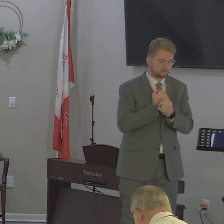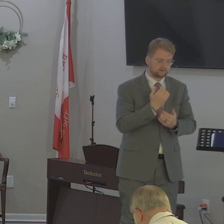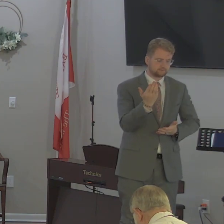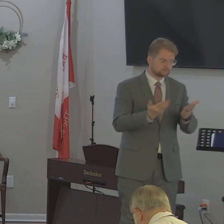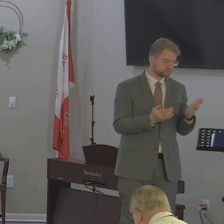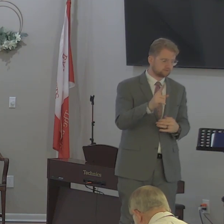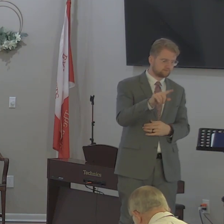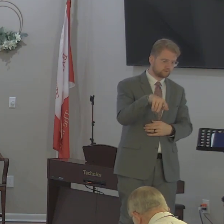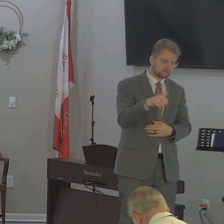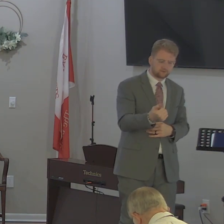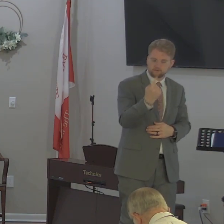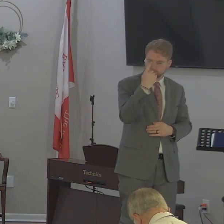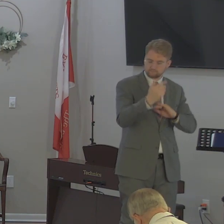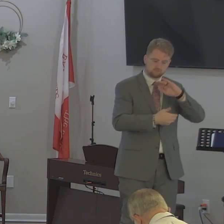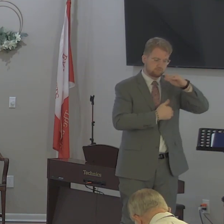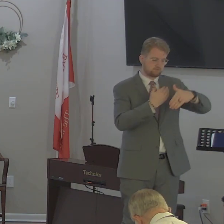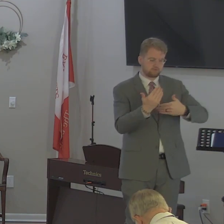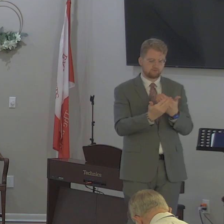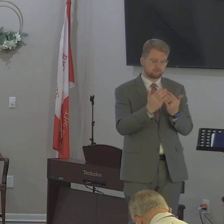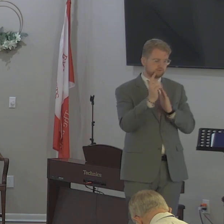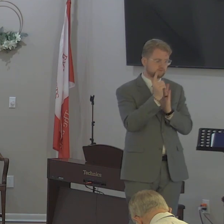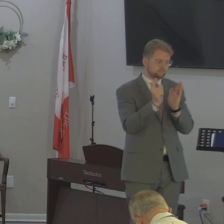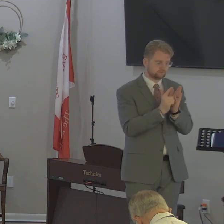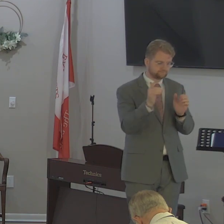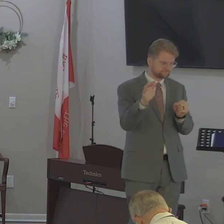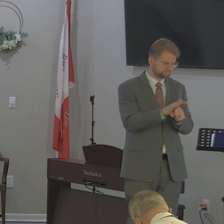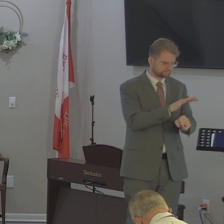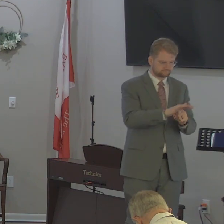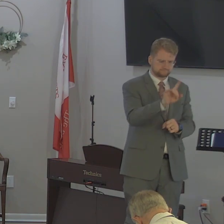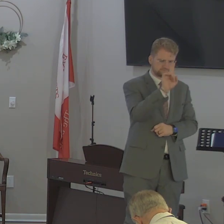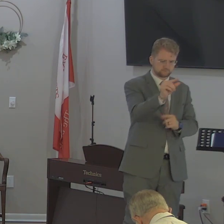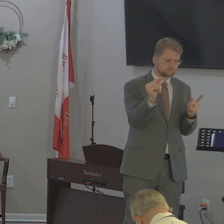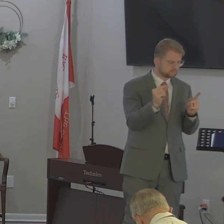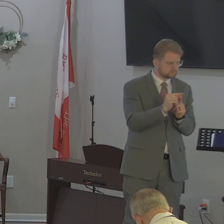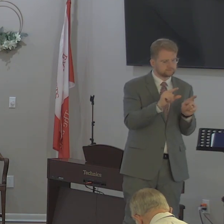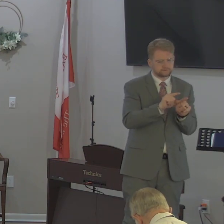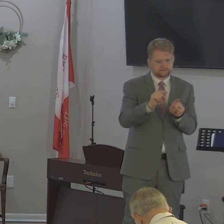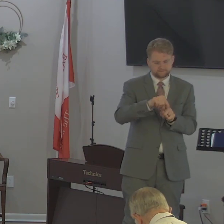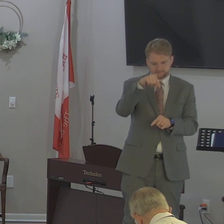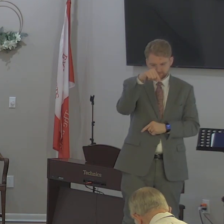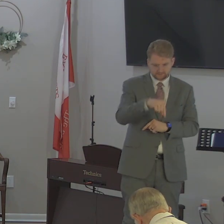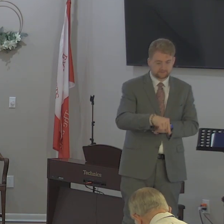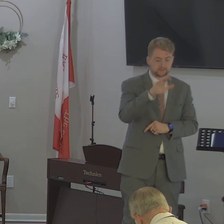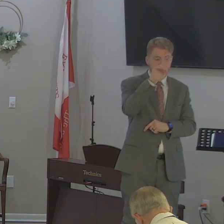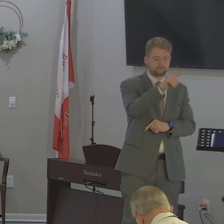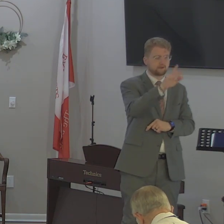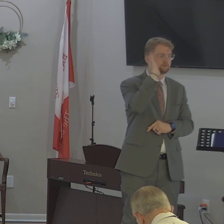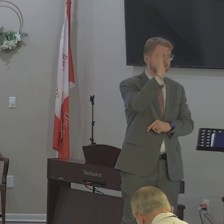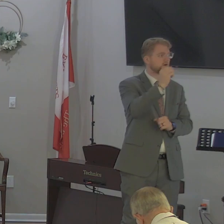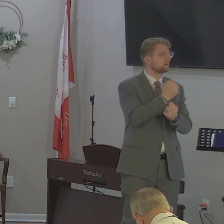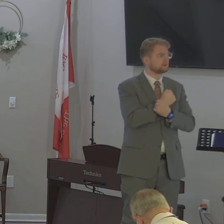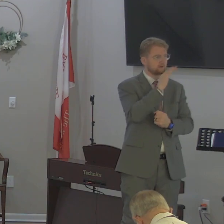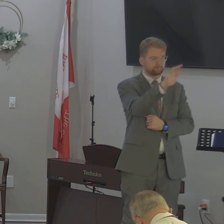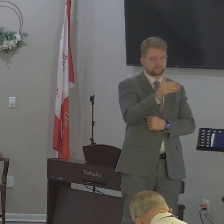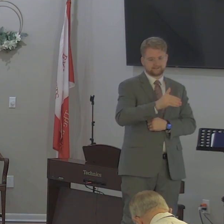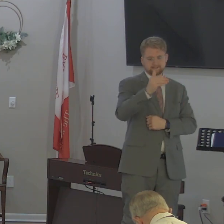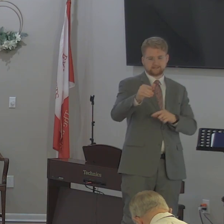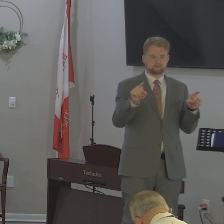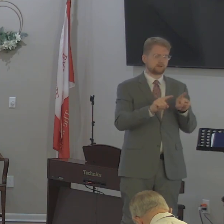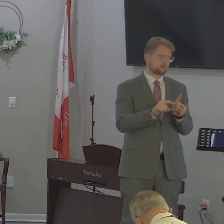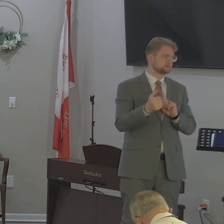another. For all the law is fulfilled in one word, even in this: thou shalt love thy neighbor as